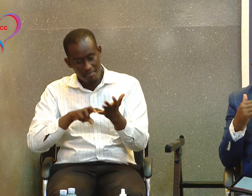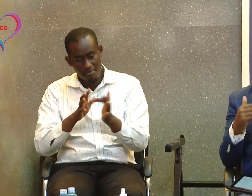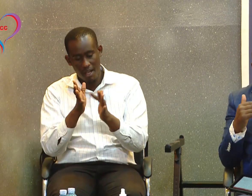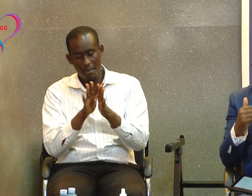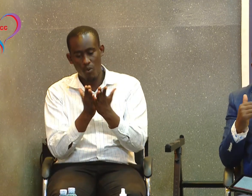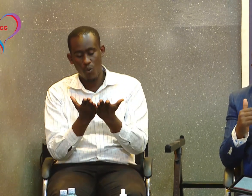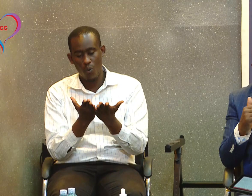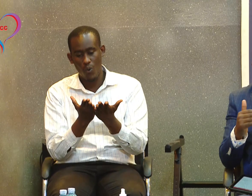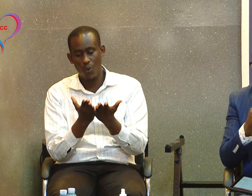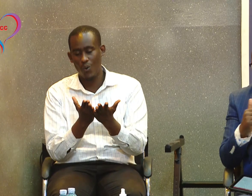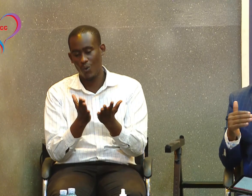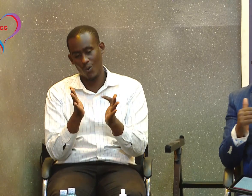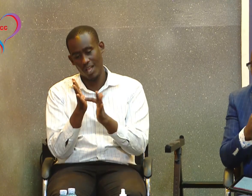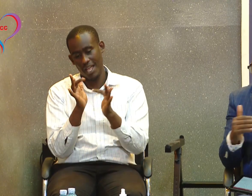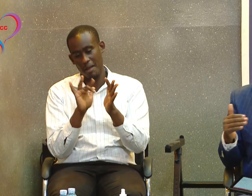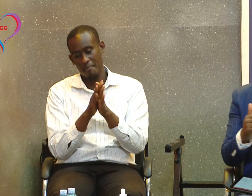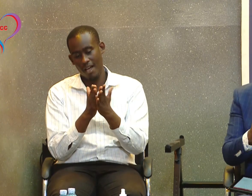Someone failed even to enter